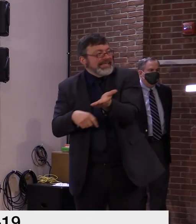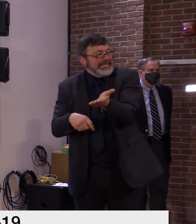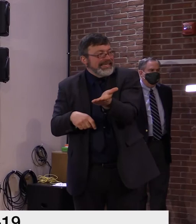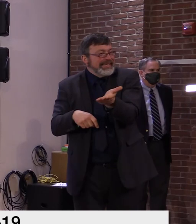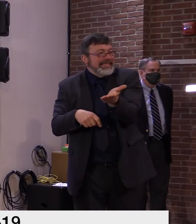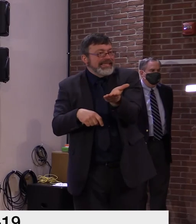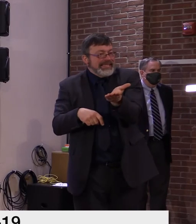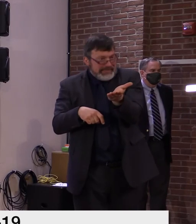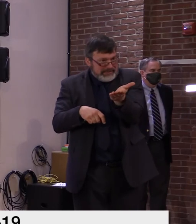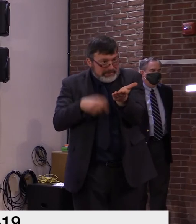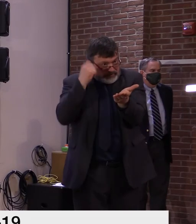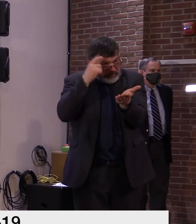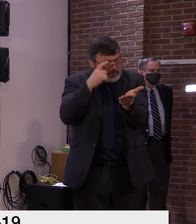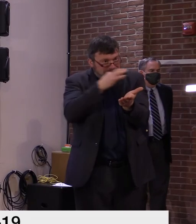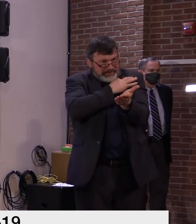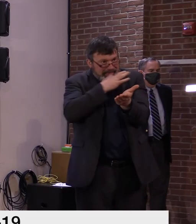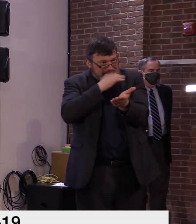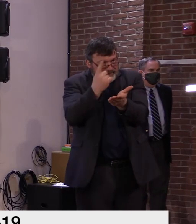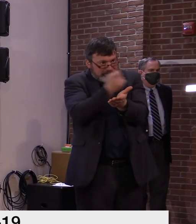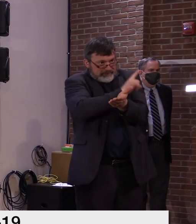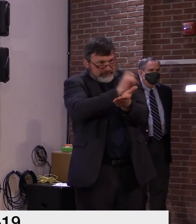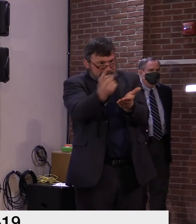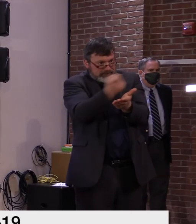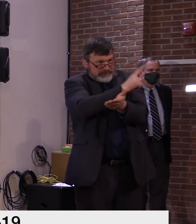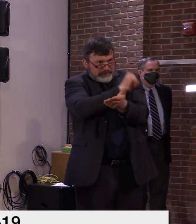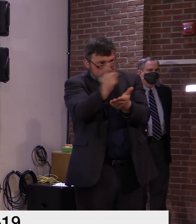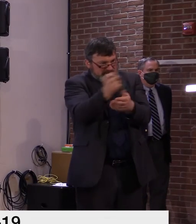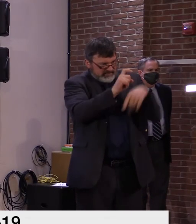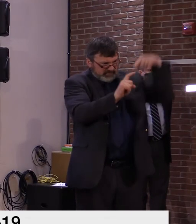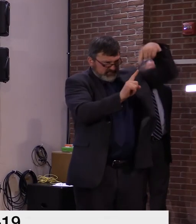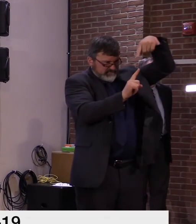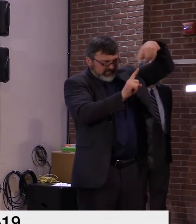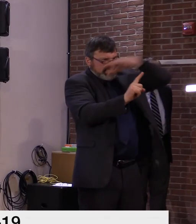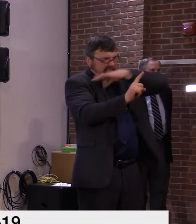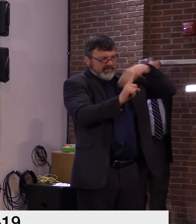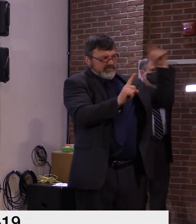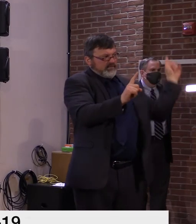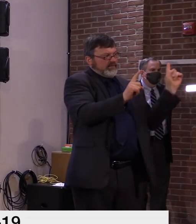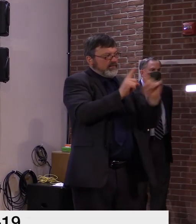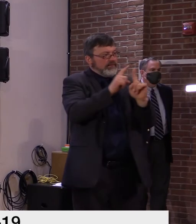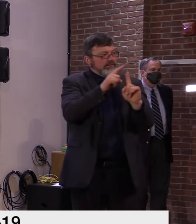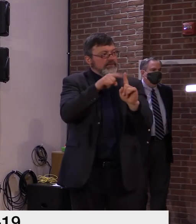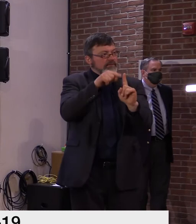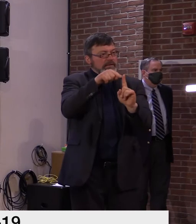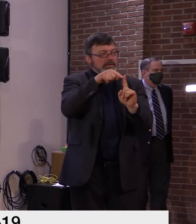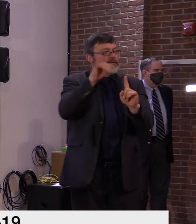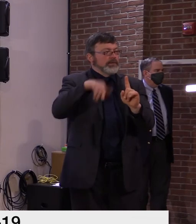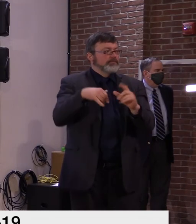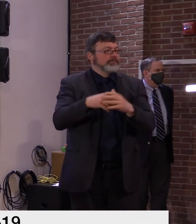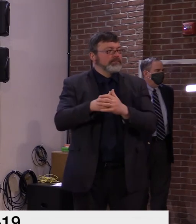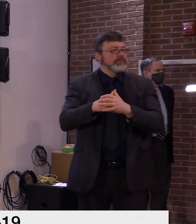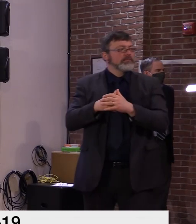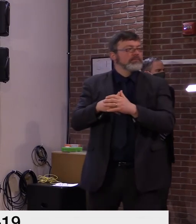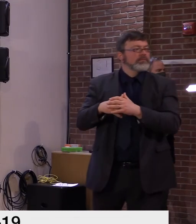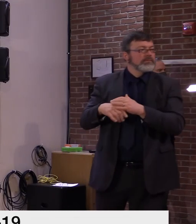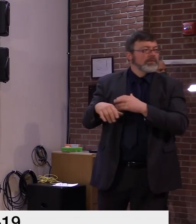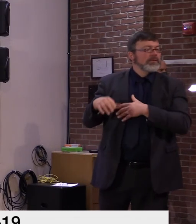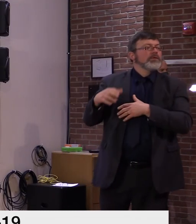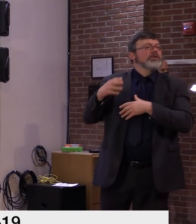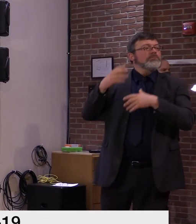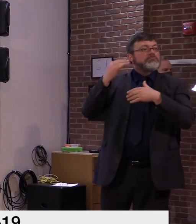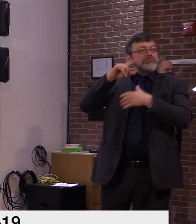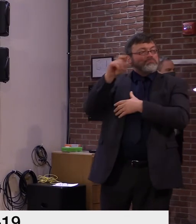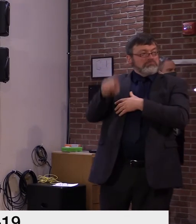tracing. And if an inmate refuses to wear a mask, can what's the punishment for that? Do you put him